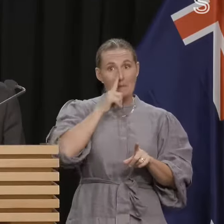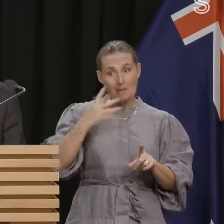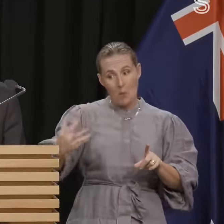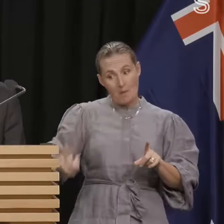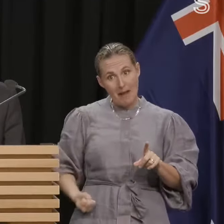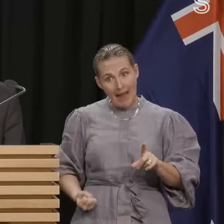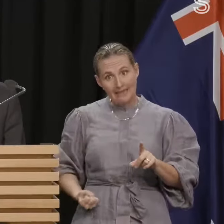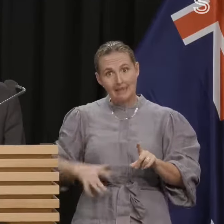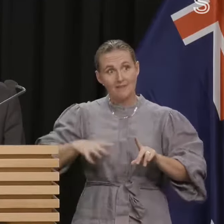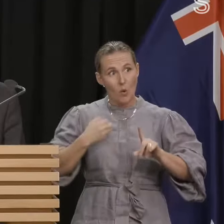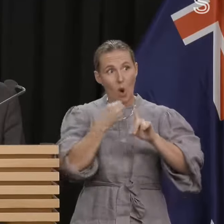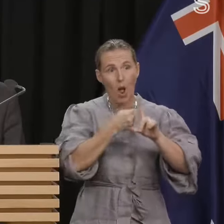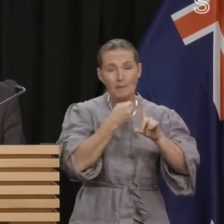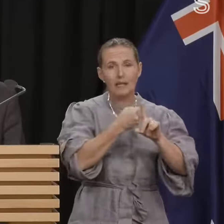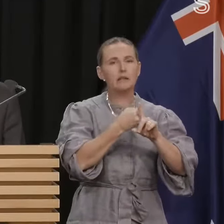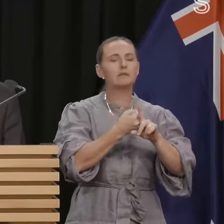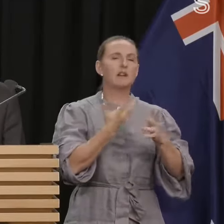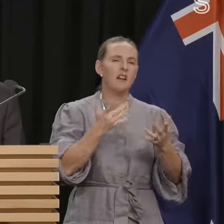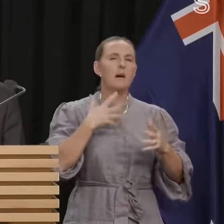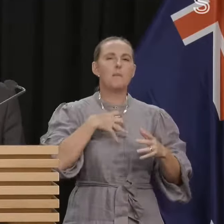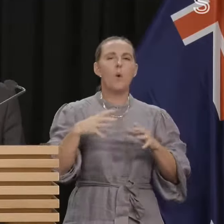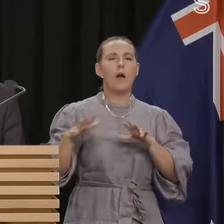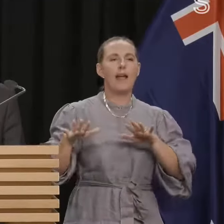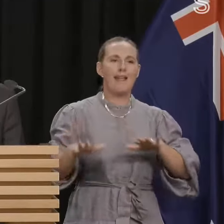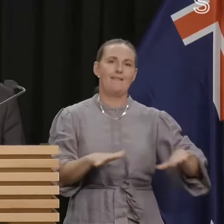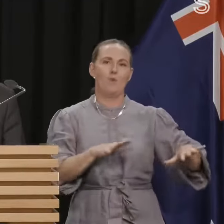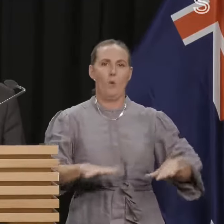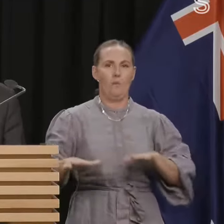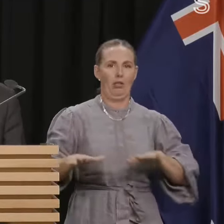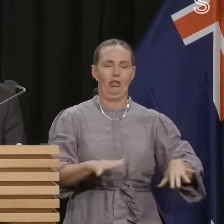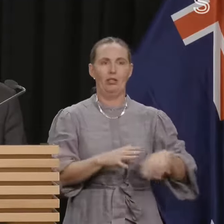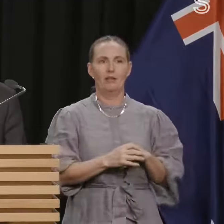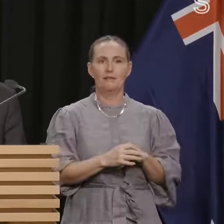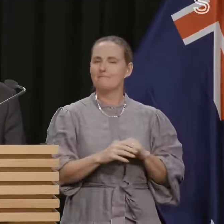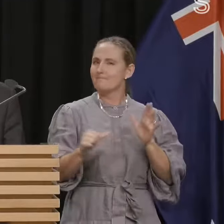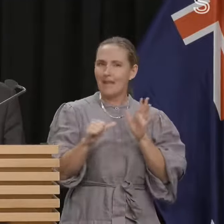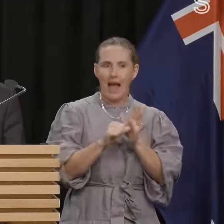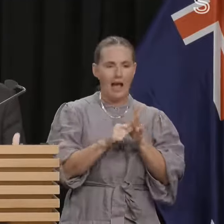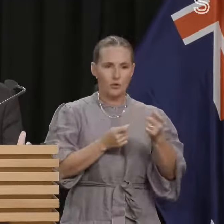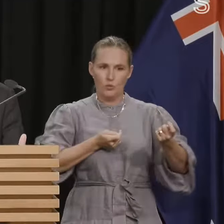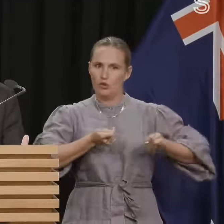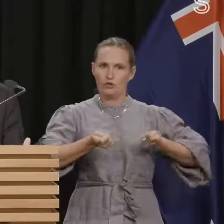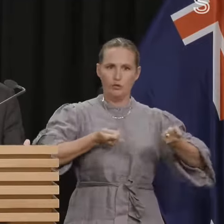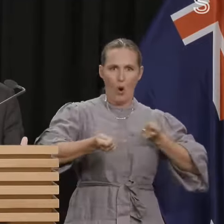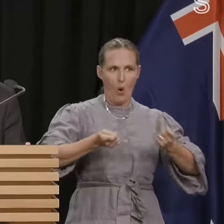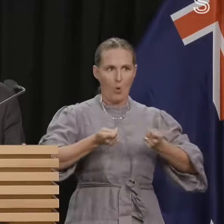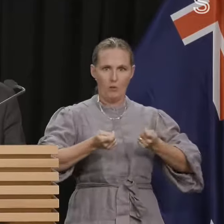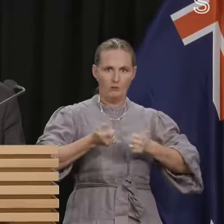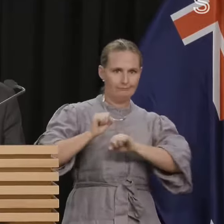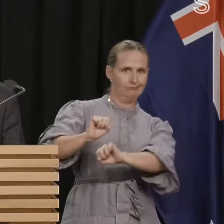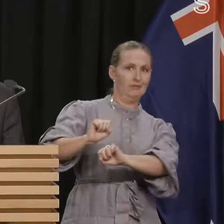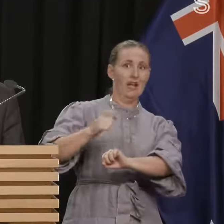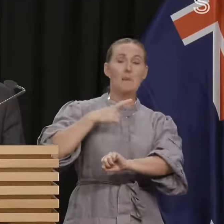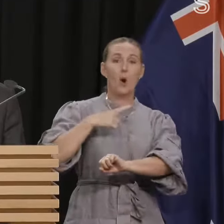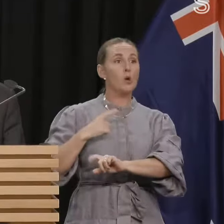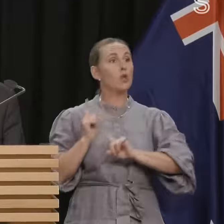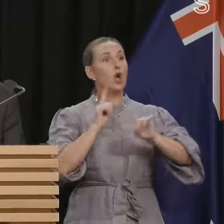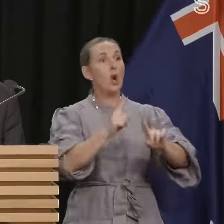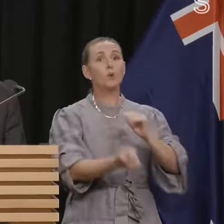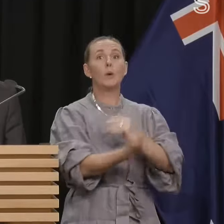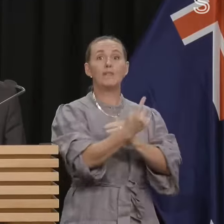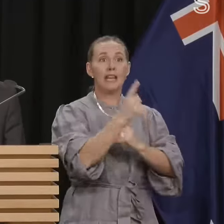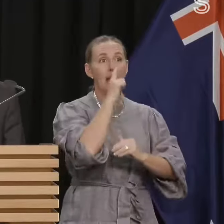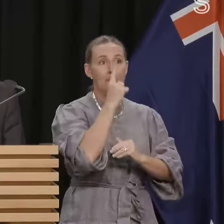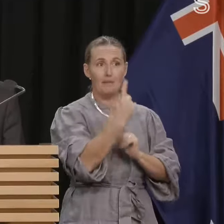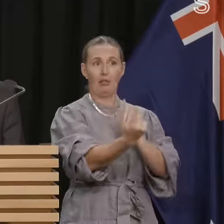most of that interaction would be at the more informal level, and it's very hard to control against, because you see people at events, they'll talk to